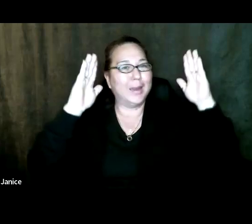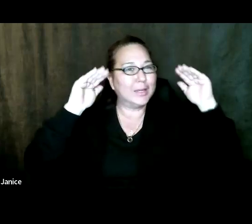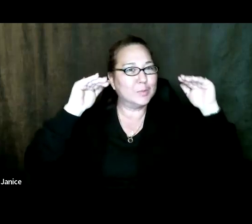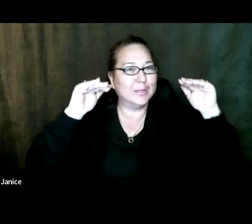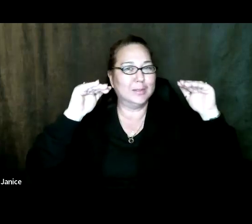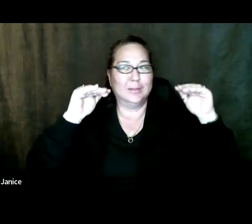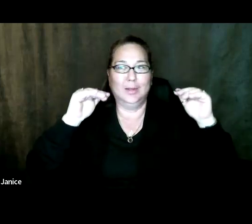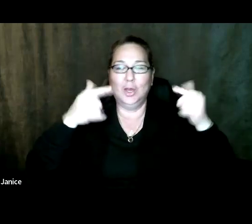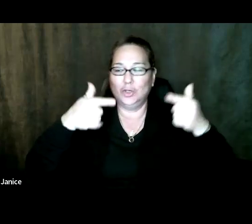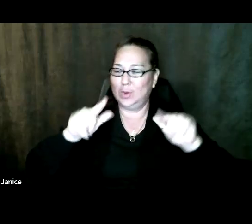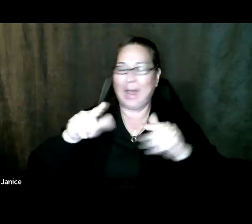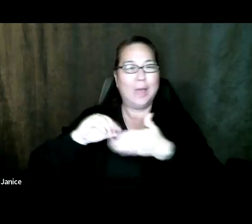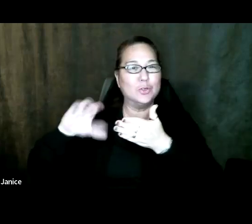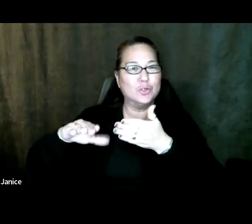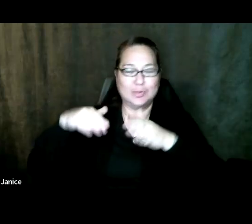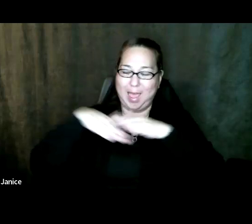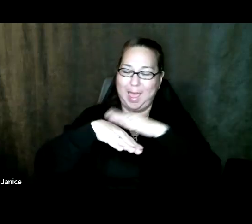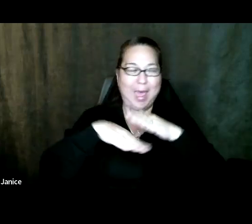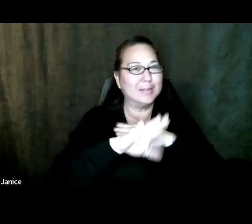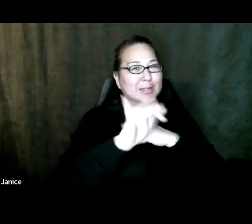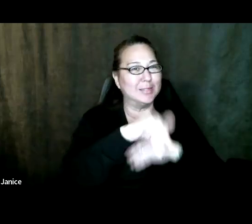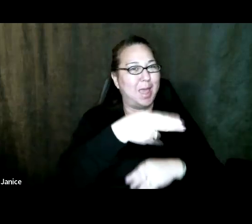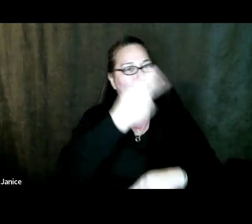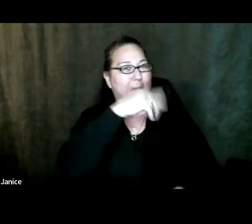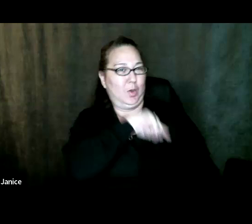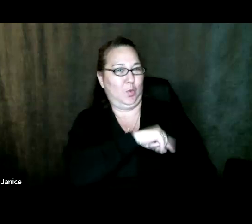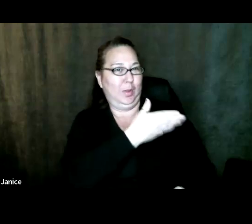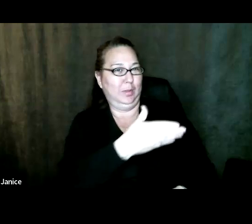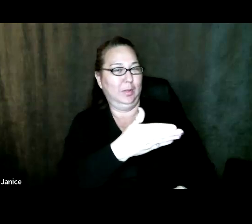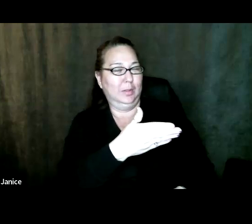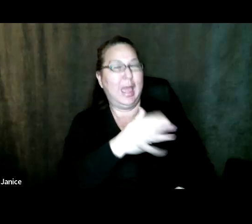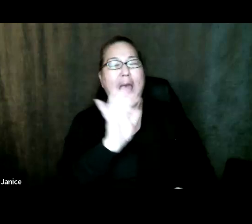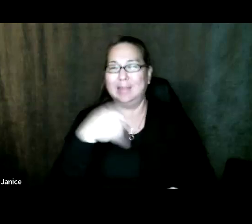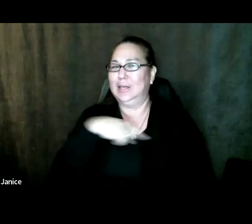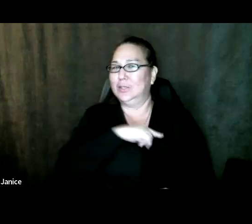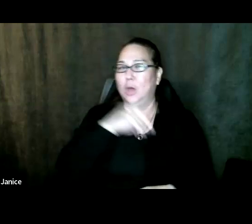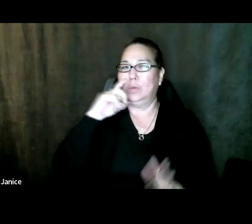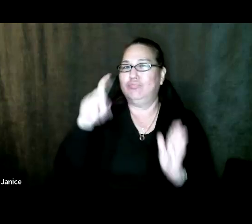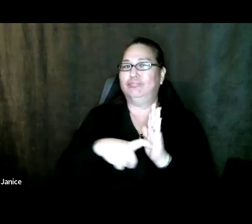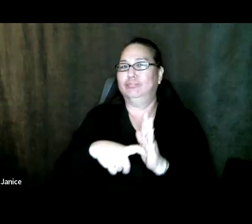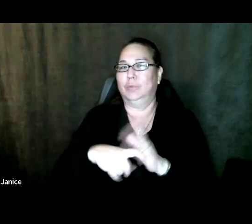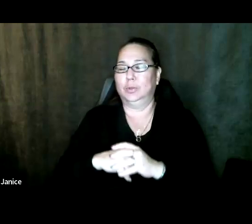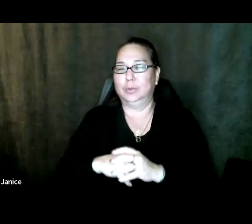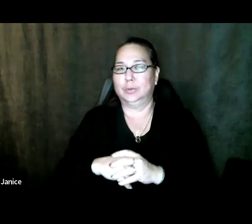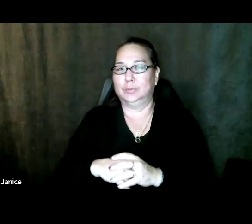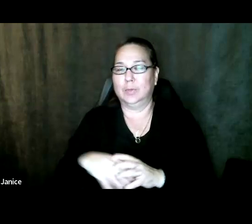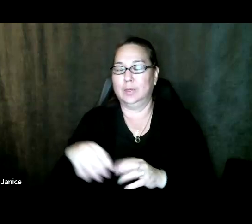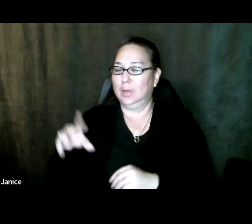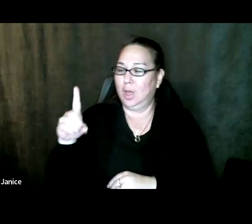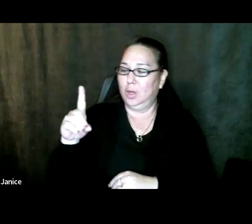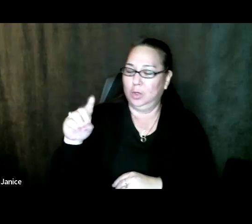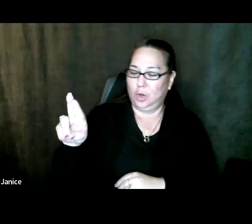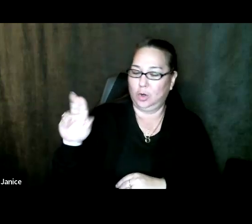these schools. That's the pattern that I think we're seeing and working on. And from that, I think it will be helpful